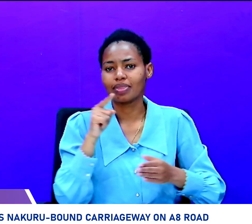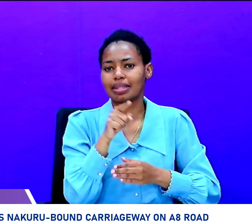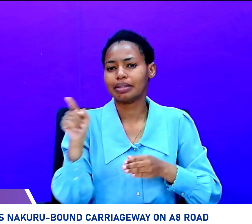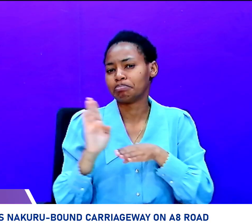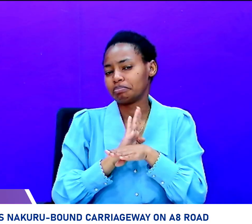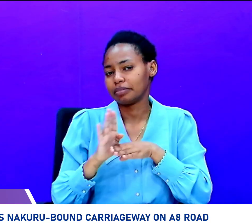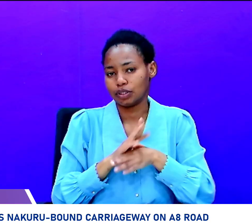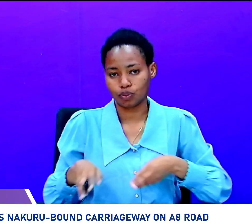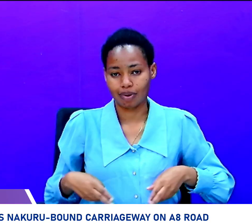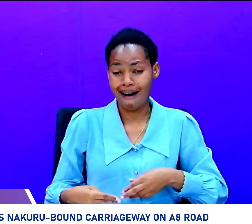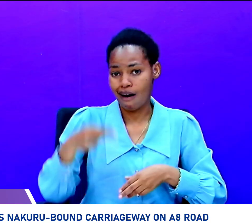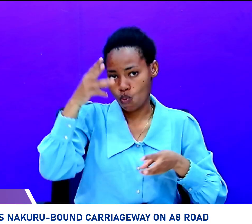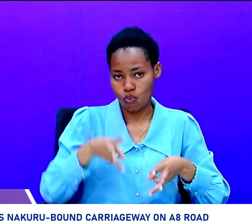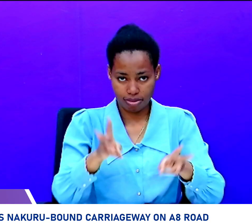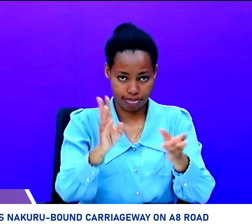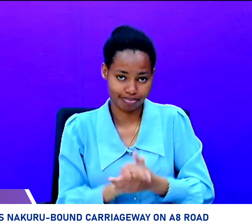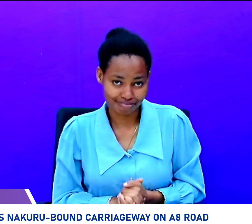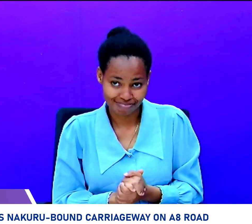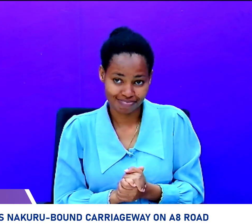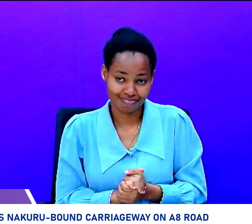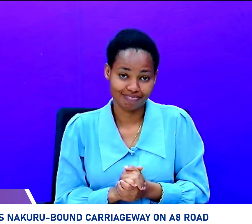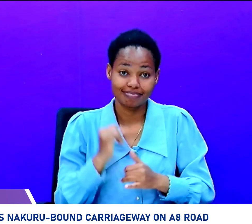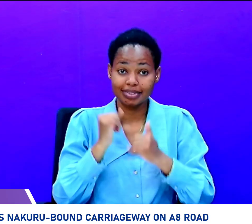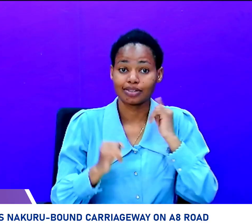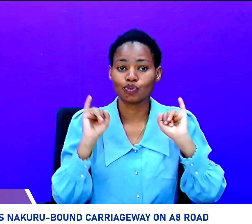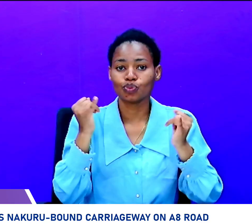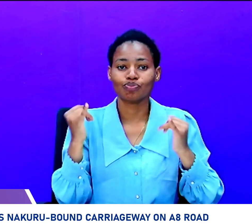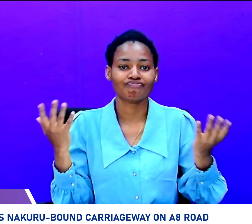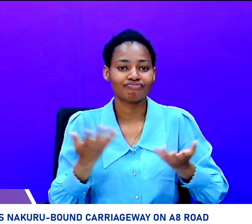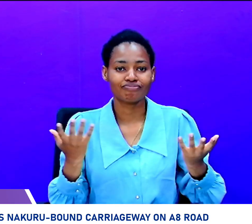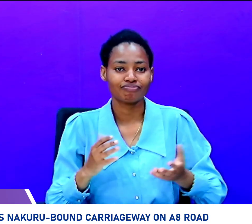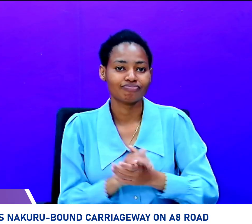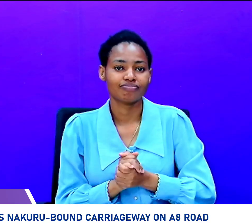been implemented to prevent further incidences along the busy highway.